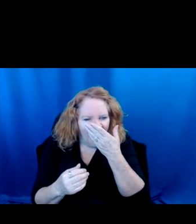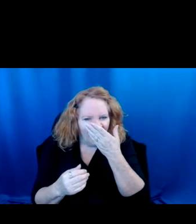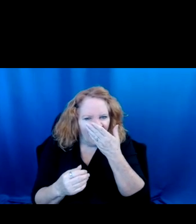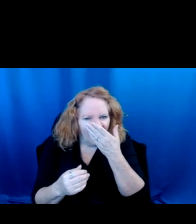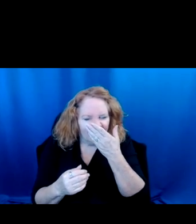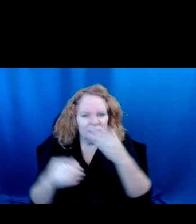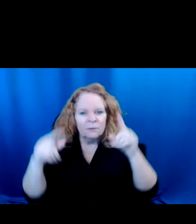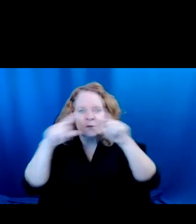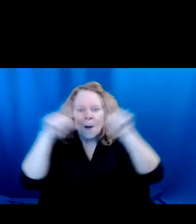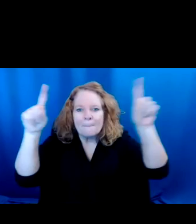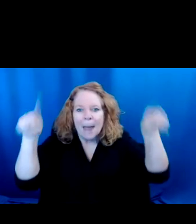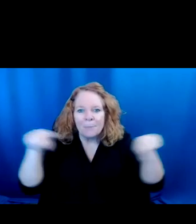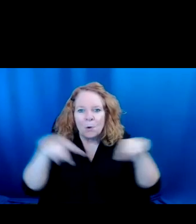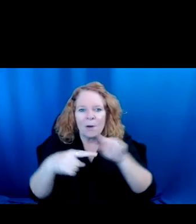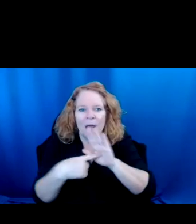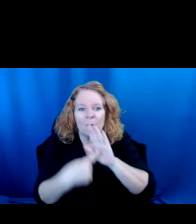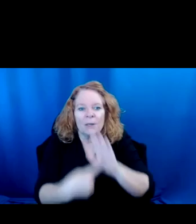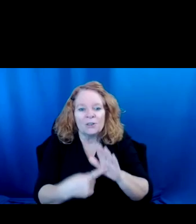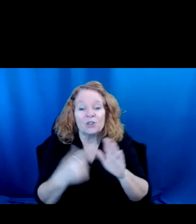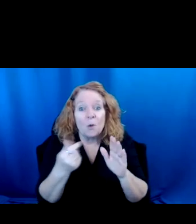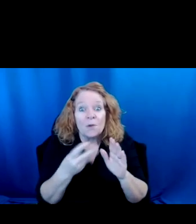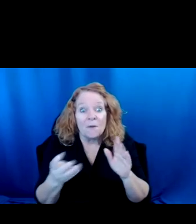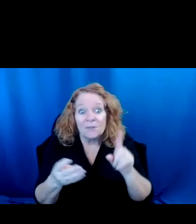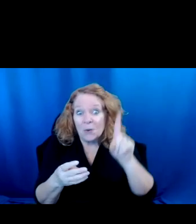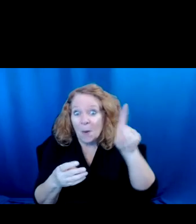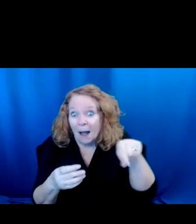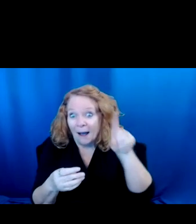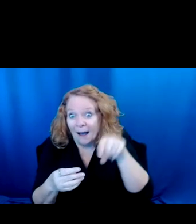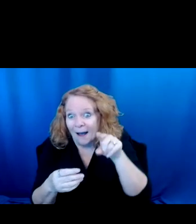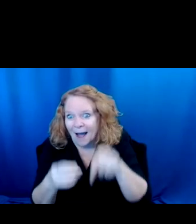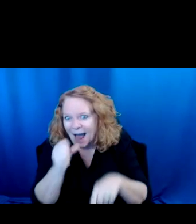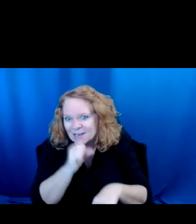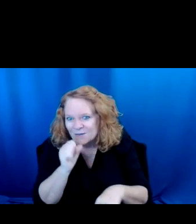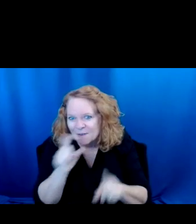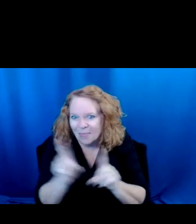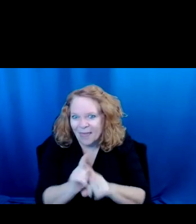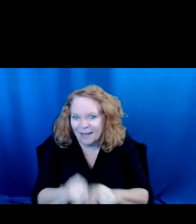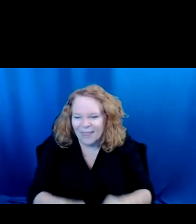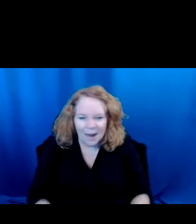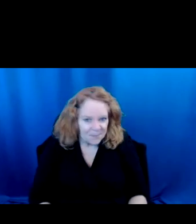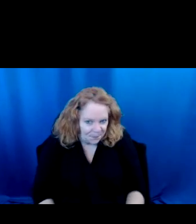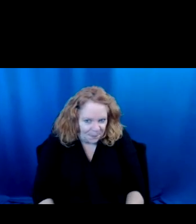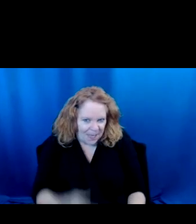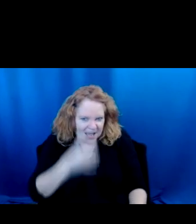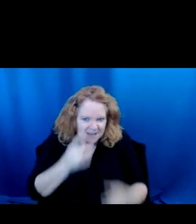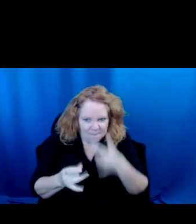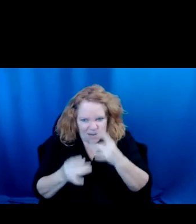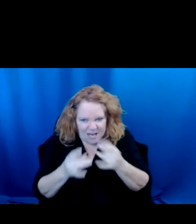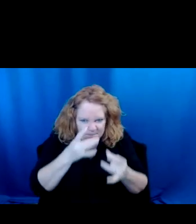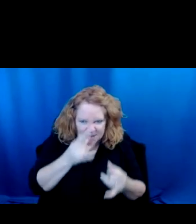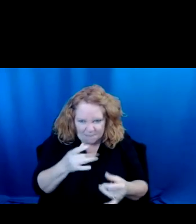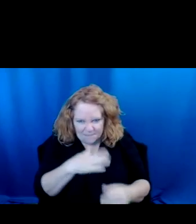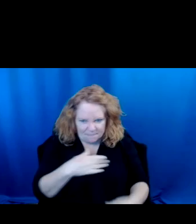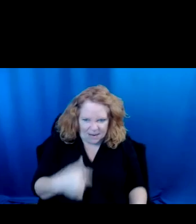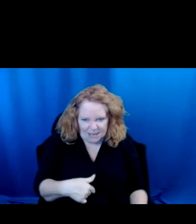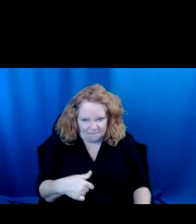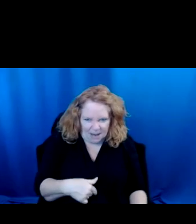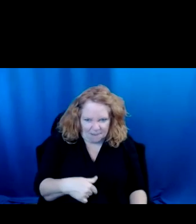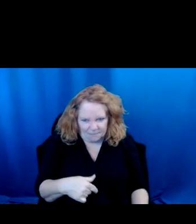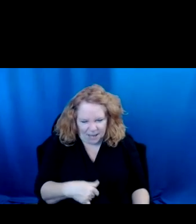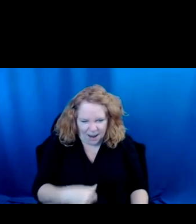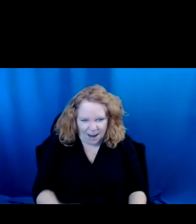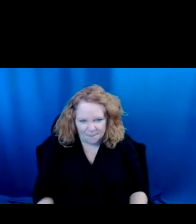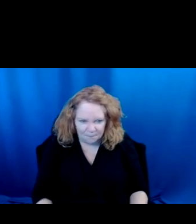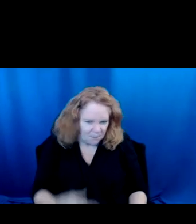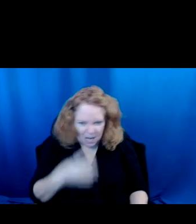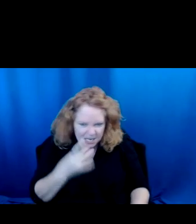are. I'm going to make a couple of ice creams. Yummy, yummy, yummy, my chum, chum, chum.